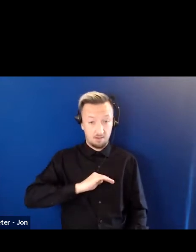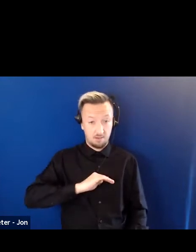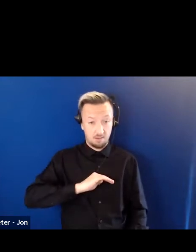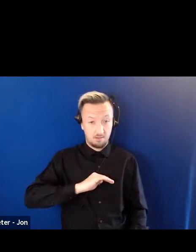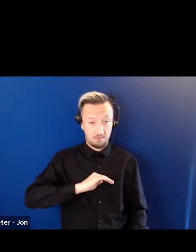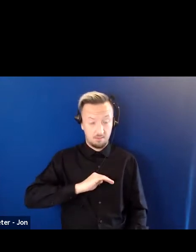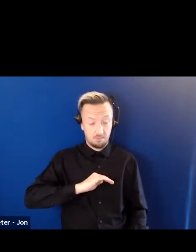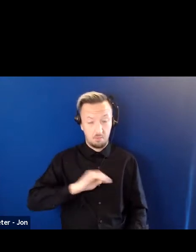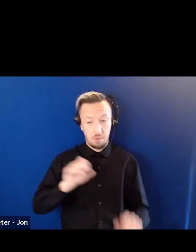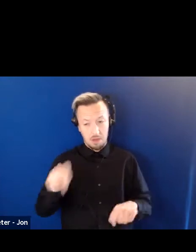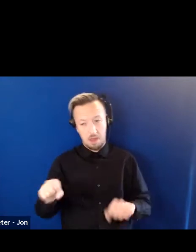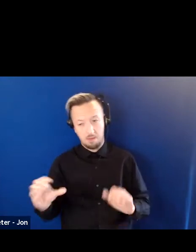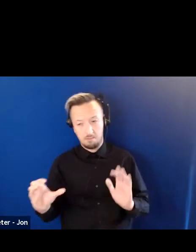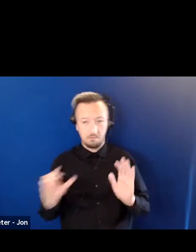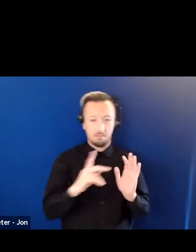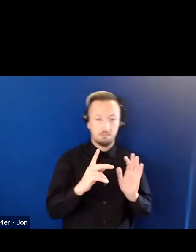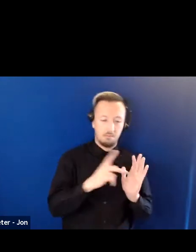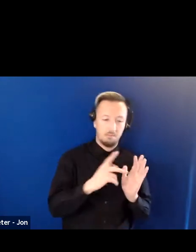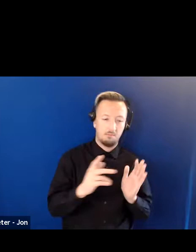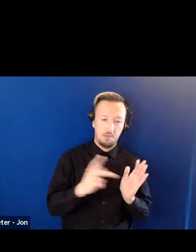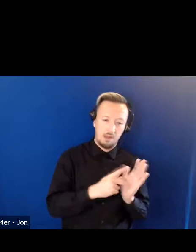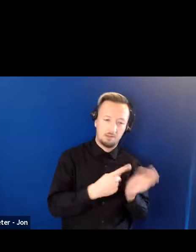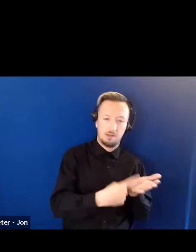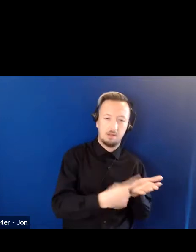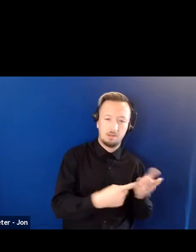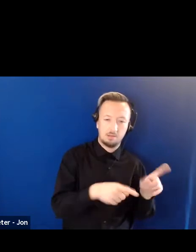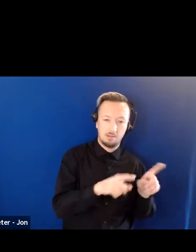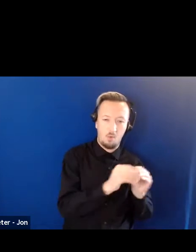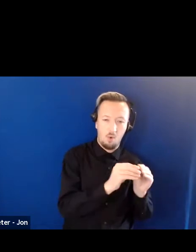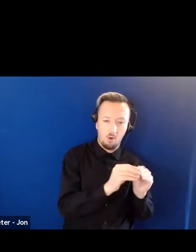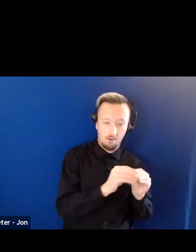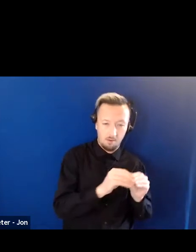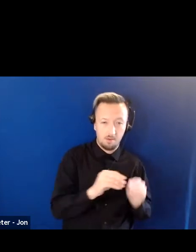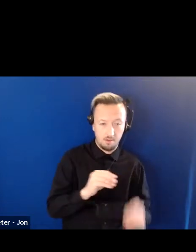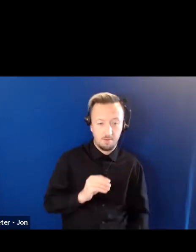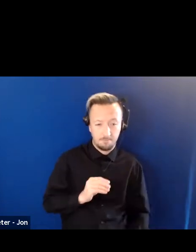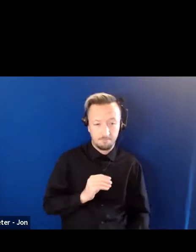and try to answer or give a little bit more detail.